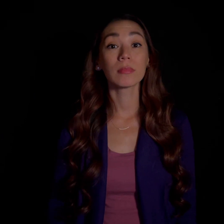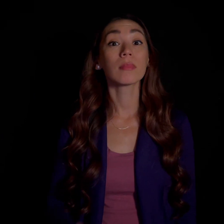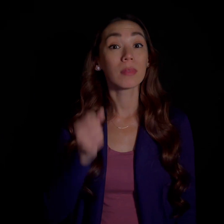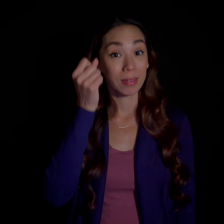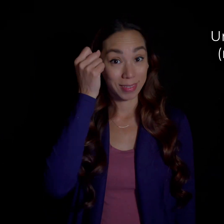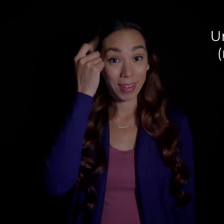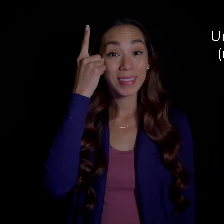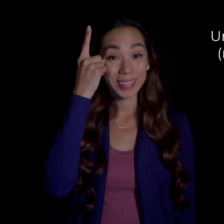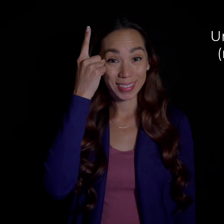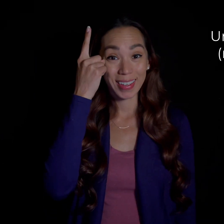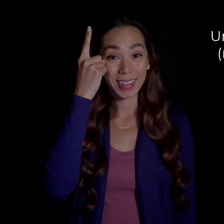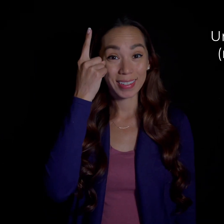I understand.